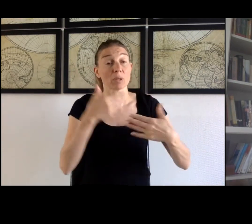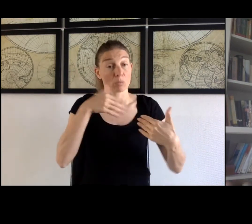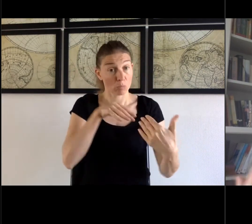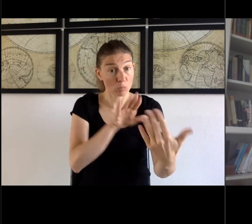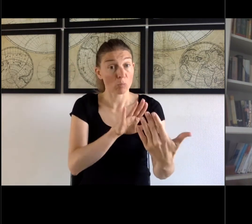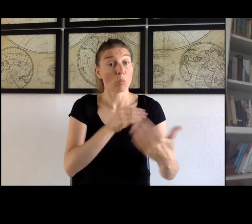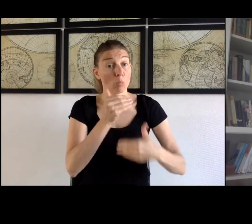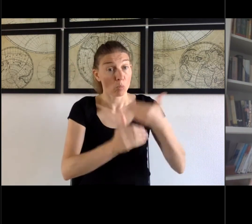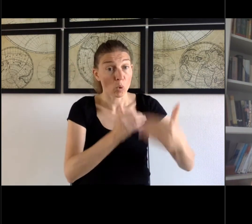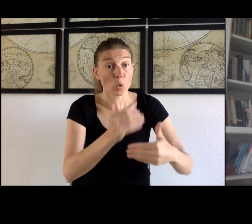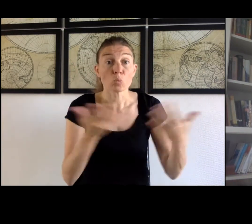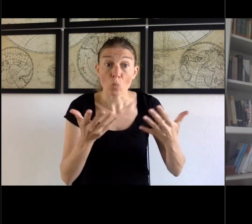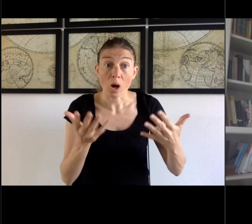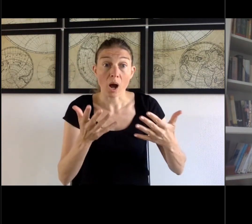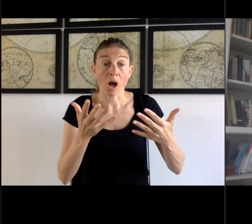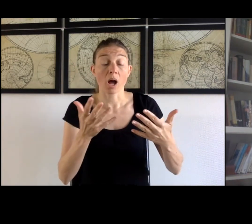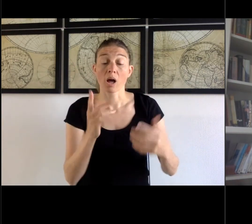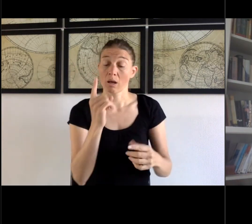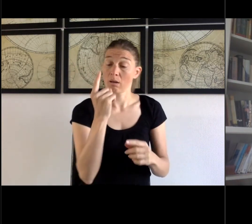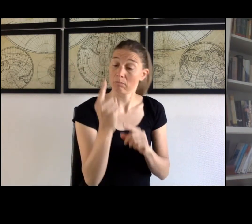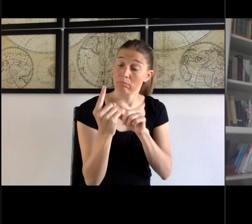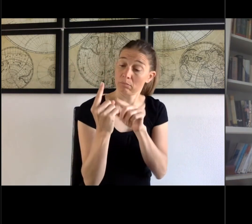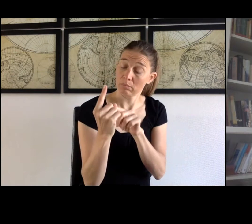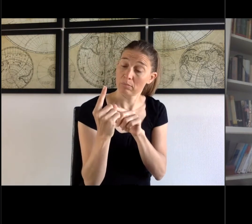the interaction of the